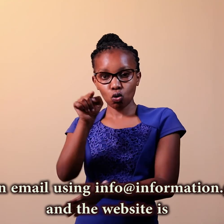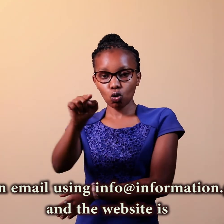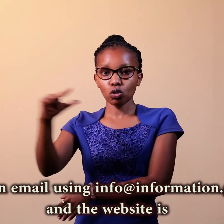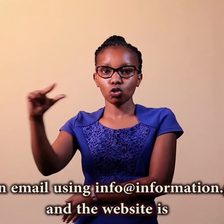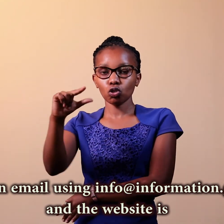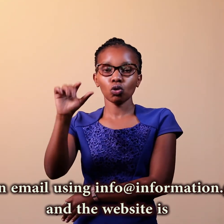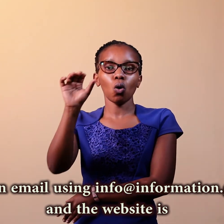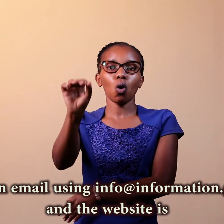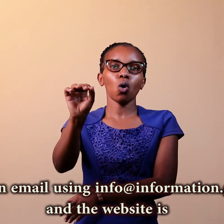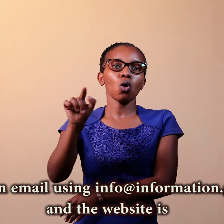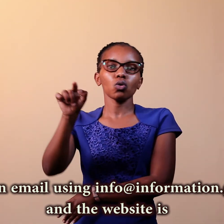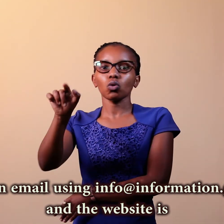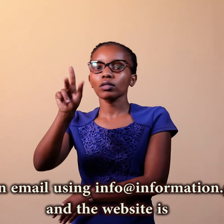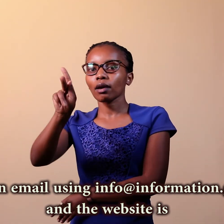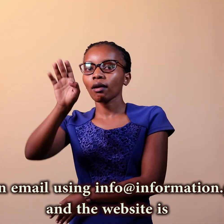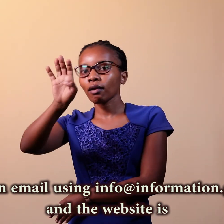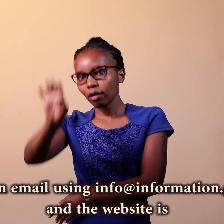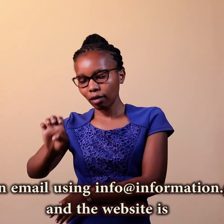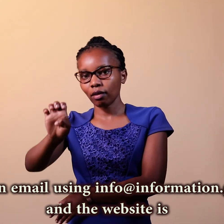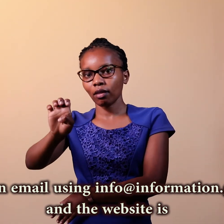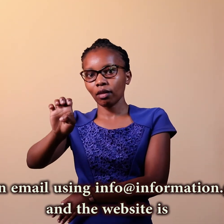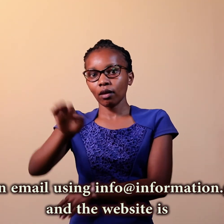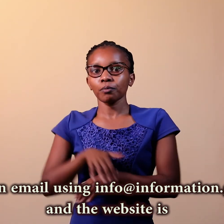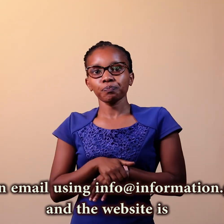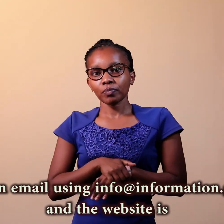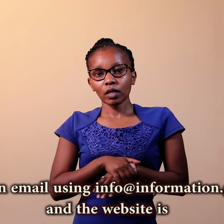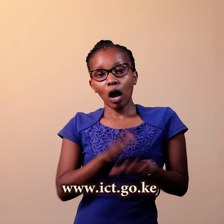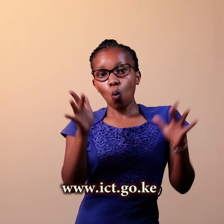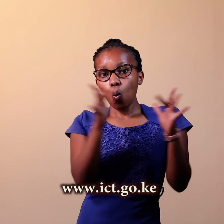Geo. Dot. Ke. And. website. www.